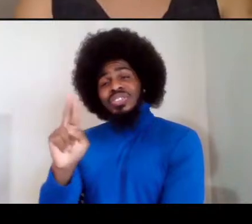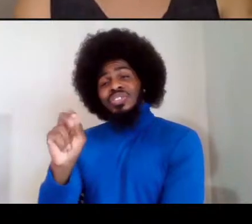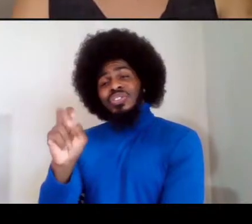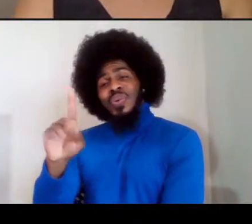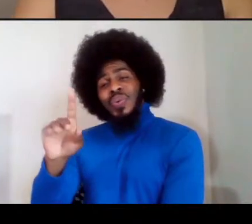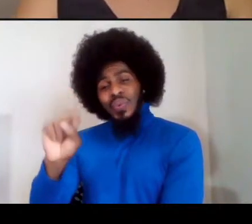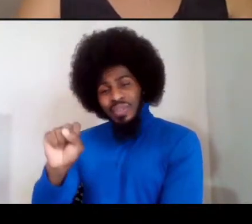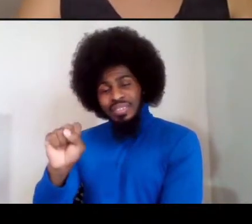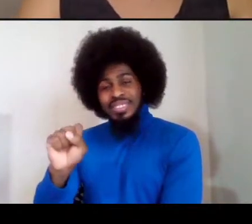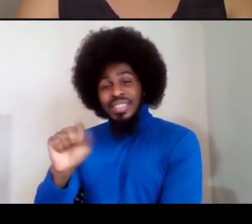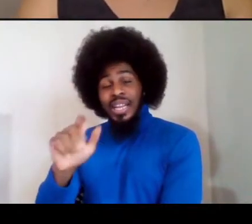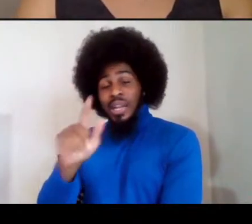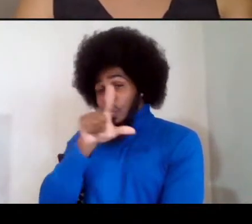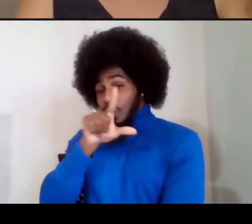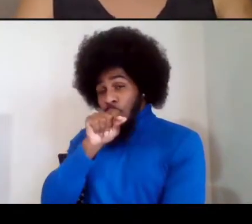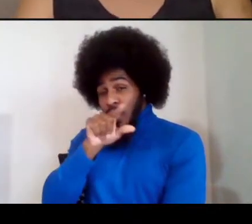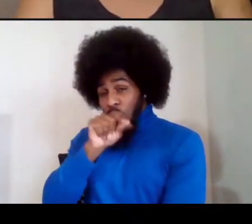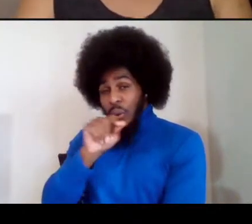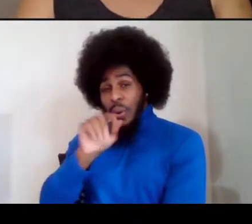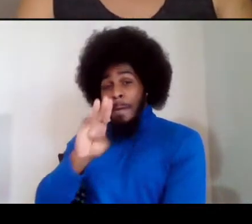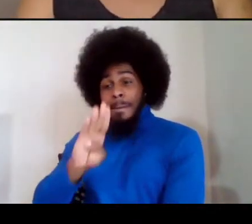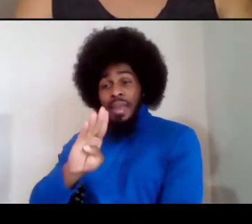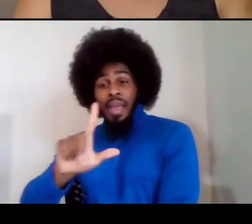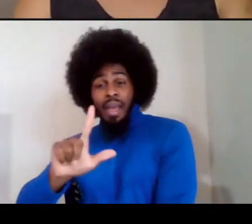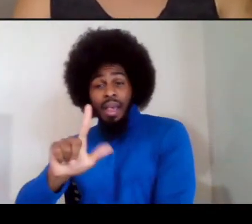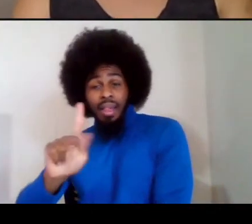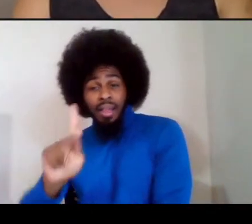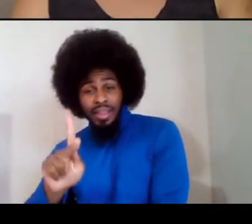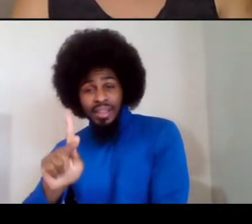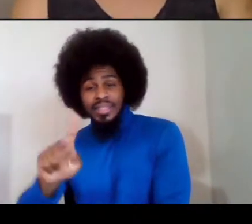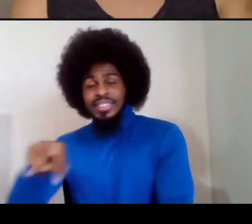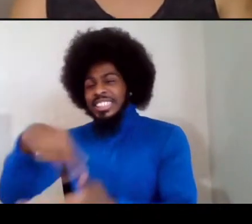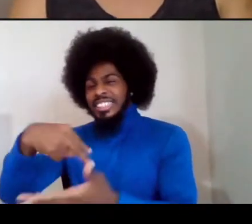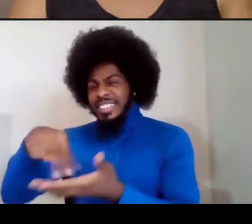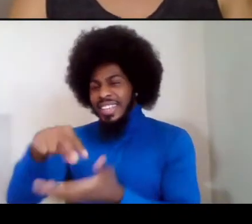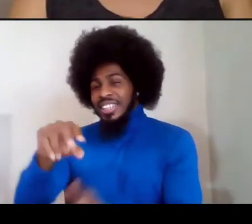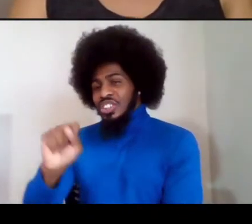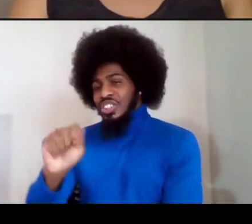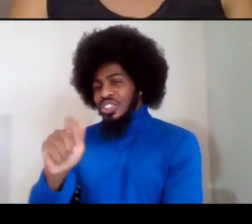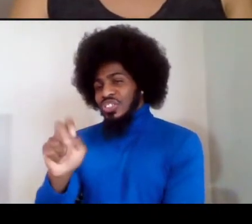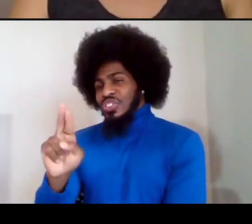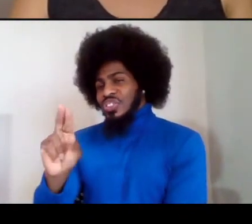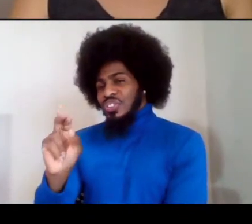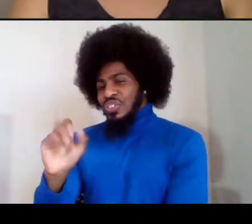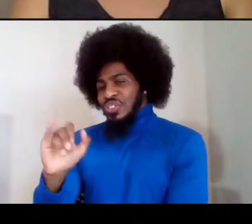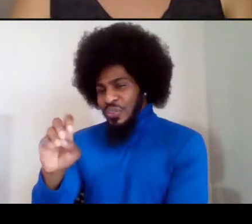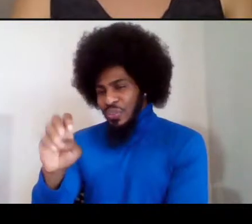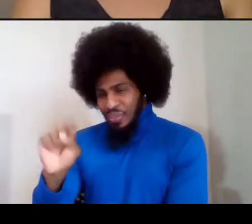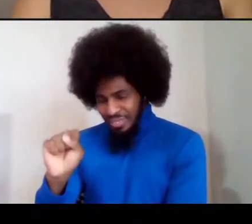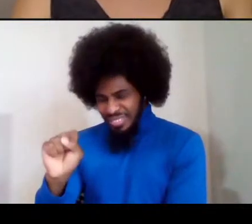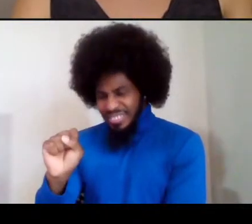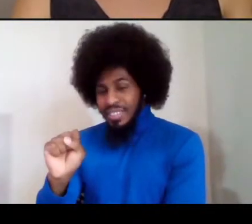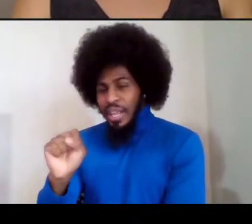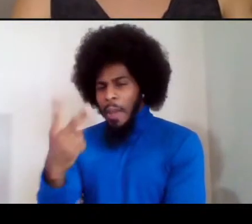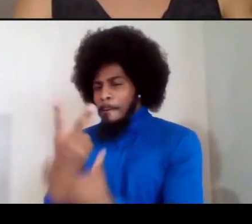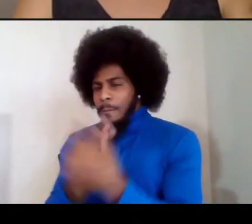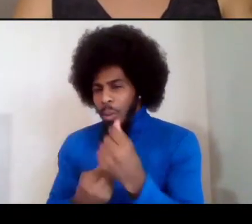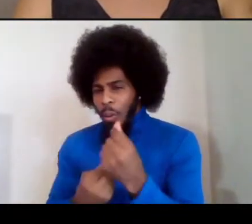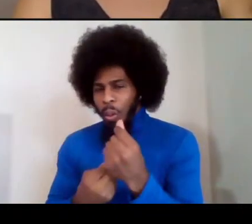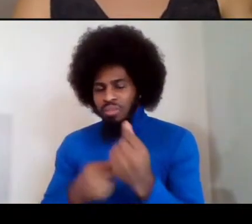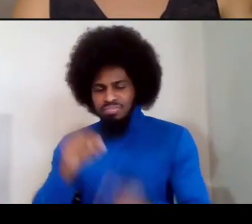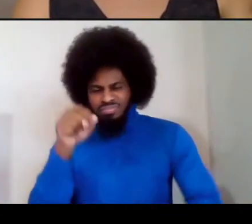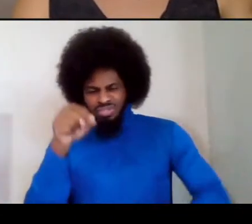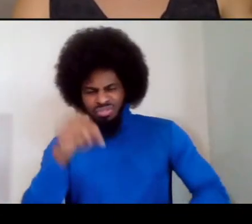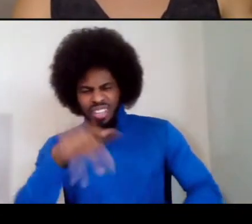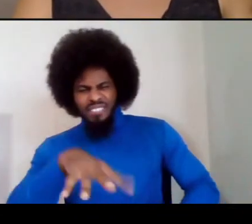at BLK Dance Stories. Both of our Twitter and Instagram links are in the chat,